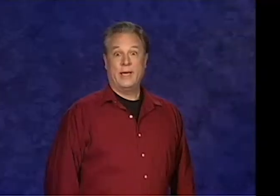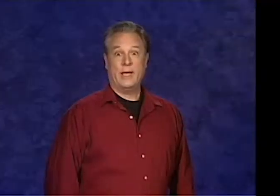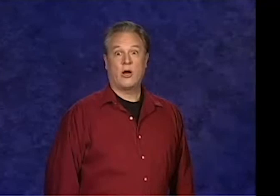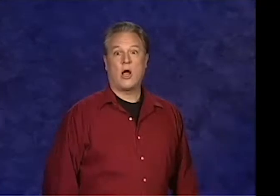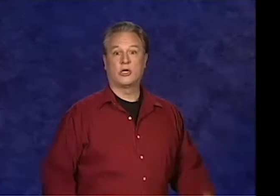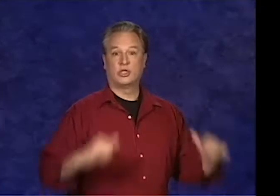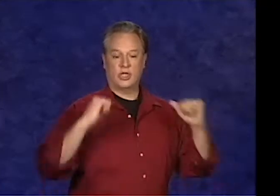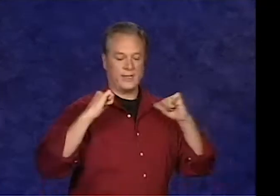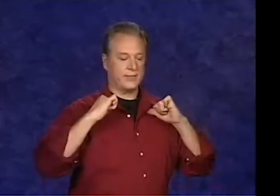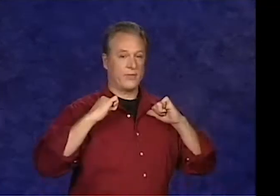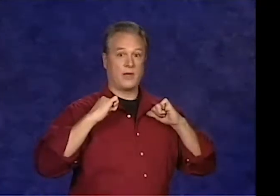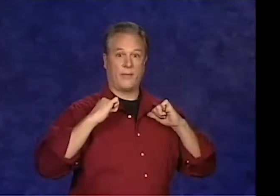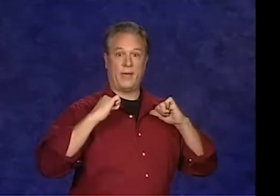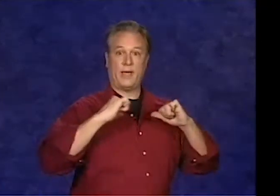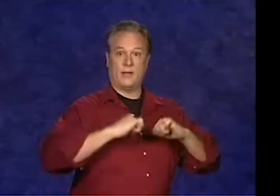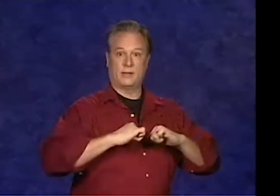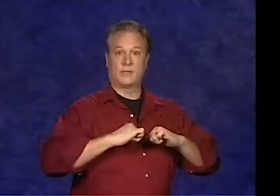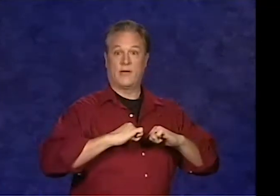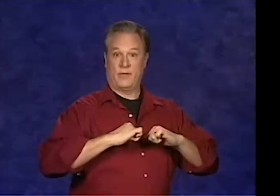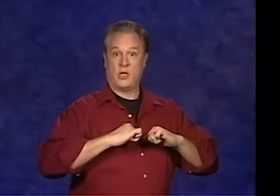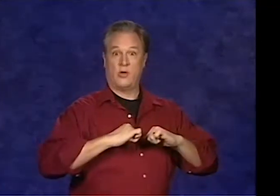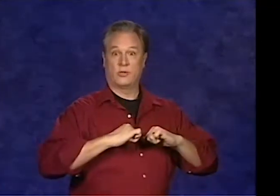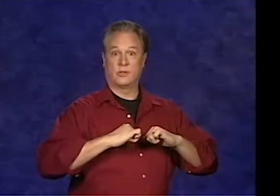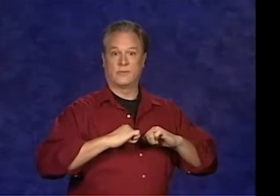Here are just the lapels of the coat.